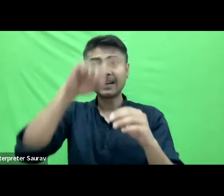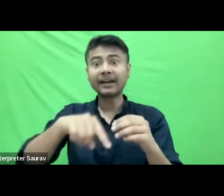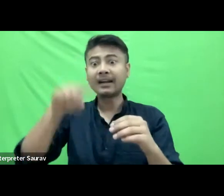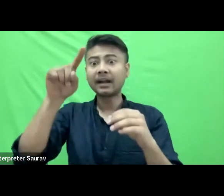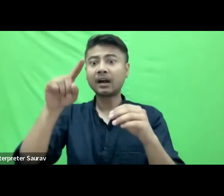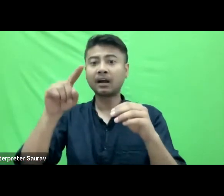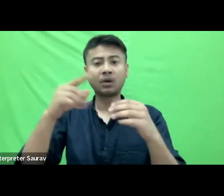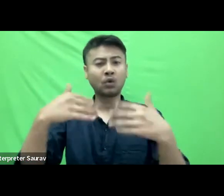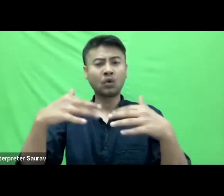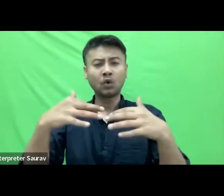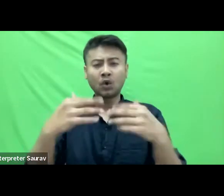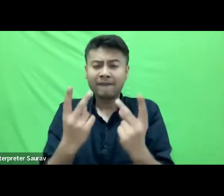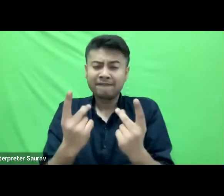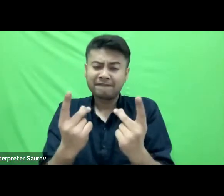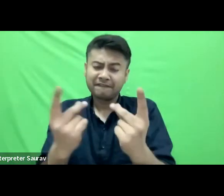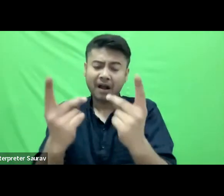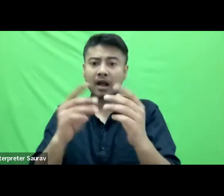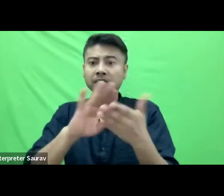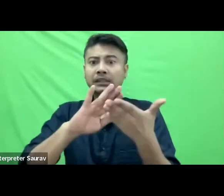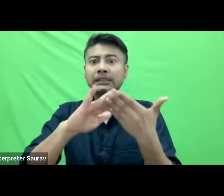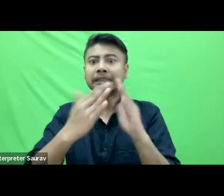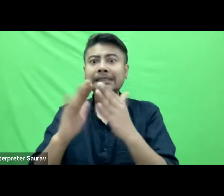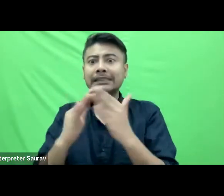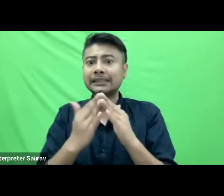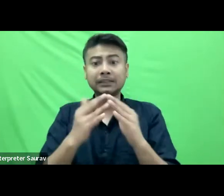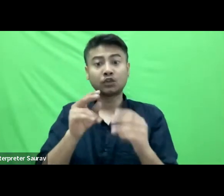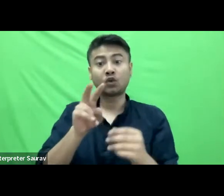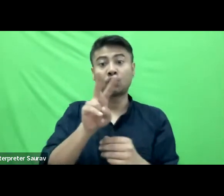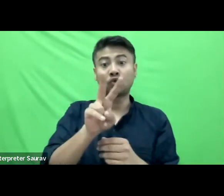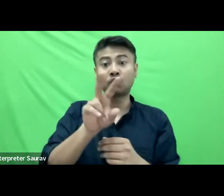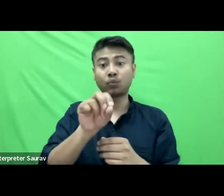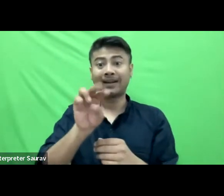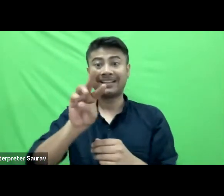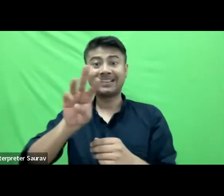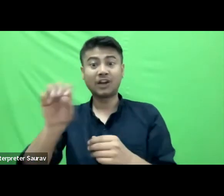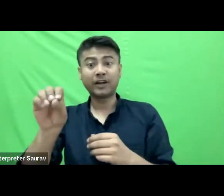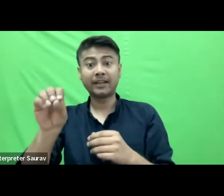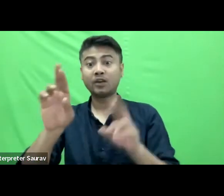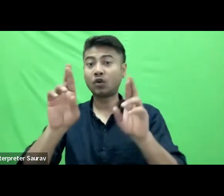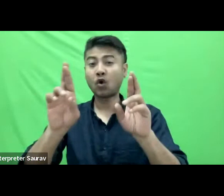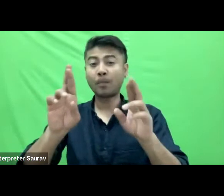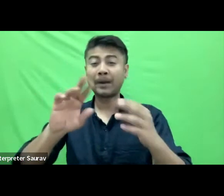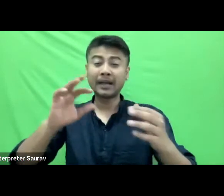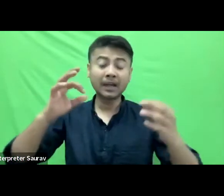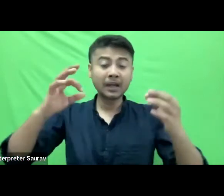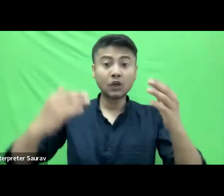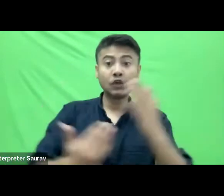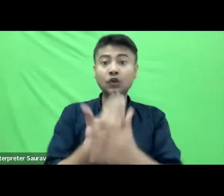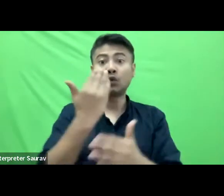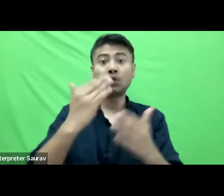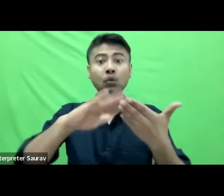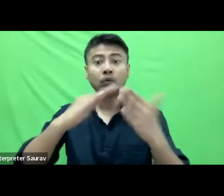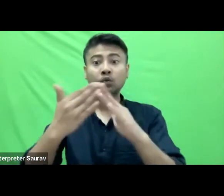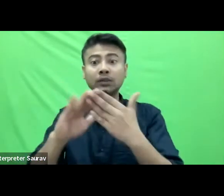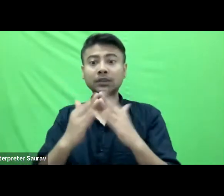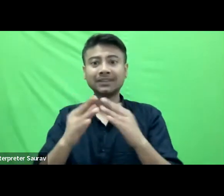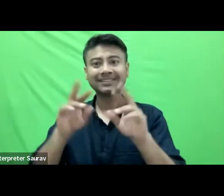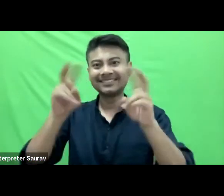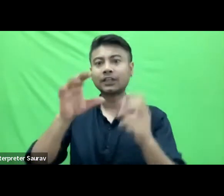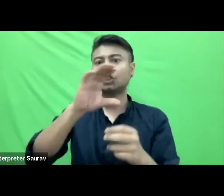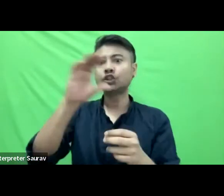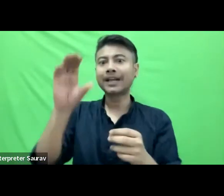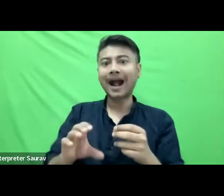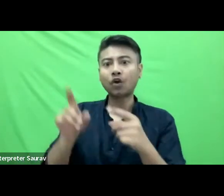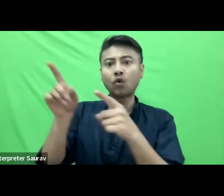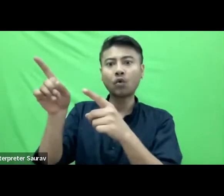add 4 new mega cities by 2030. So for lack of a better analogy, think of 4 new Chicagos, something